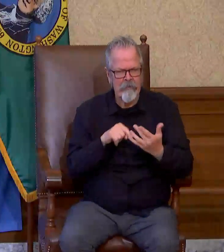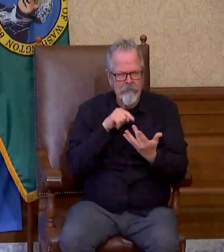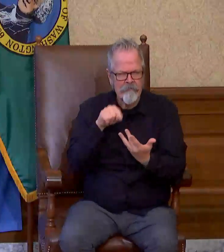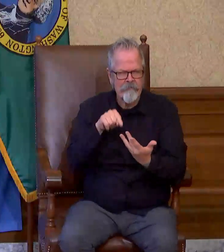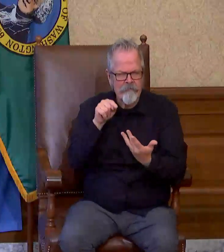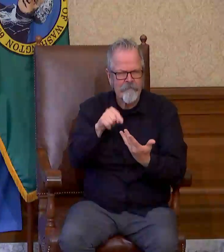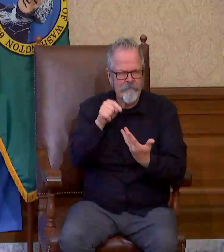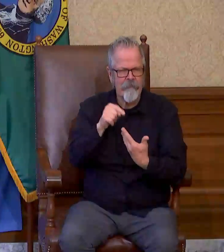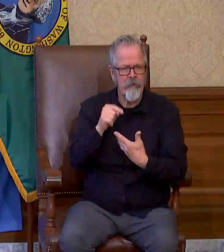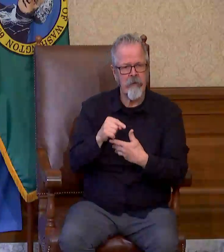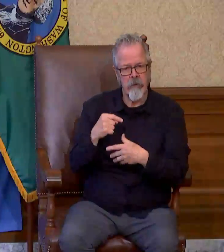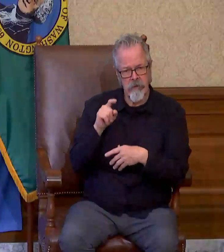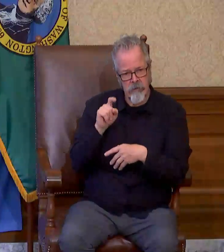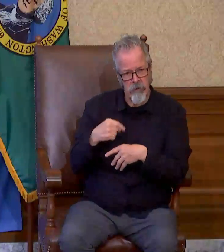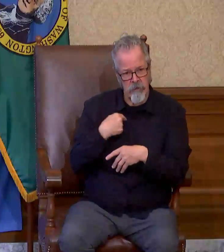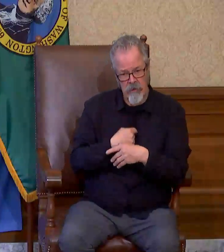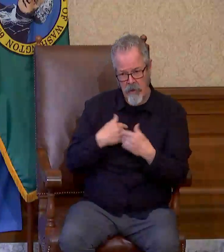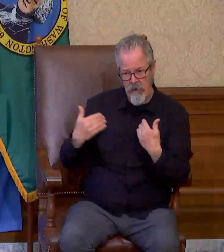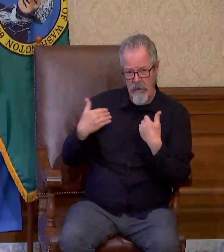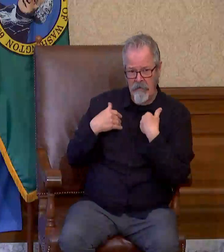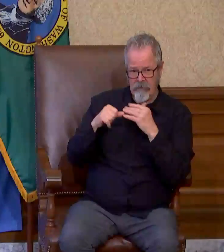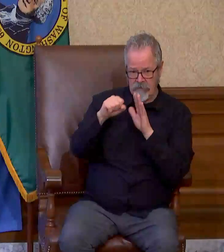capability to be able to evaluate that.